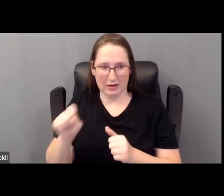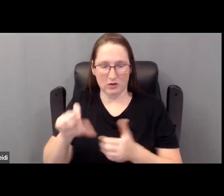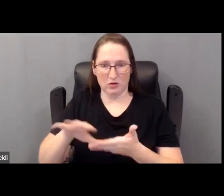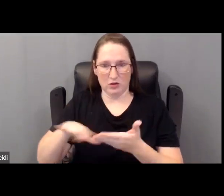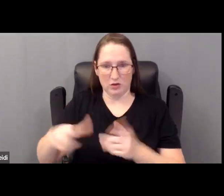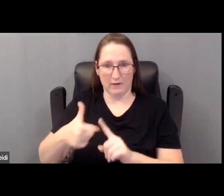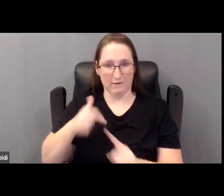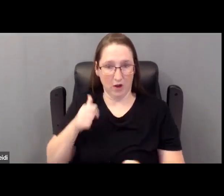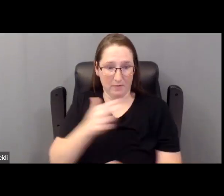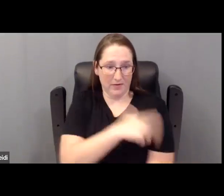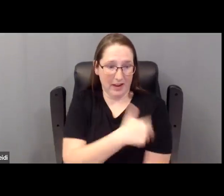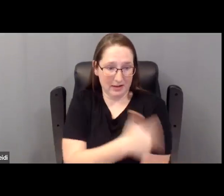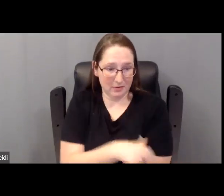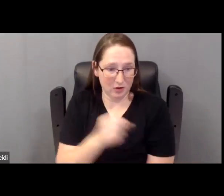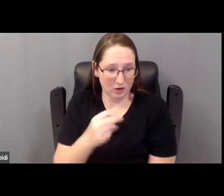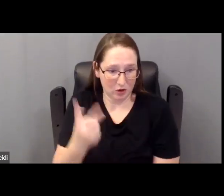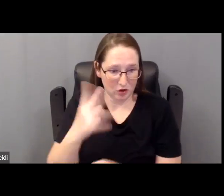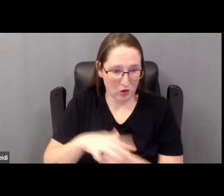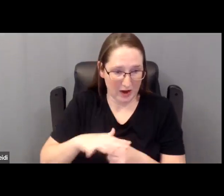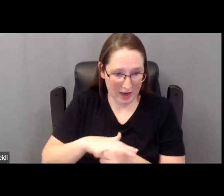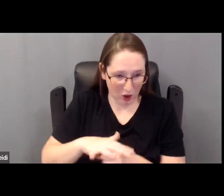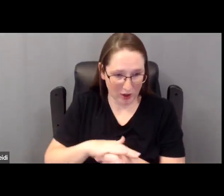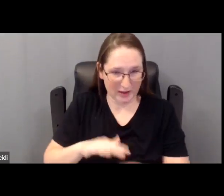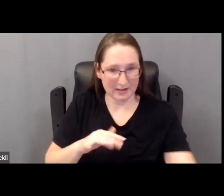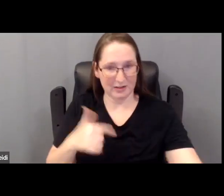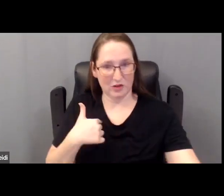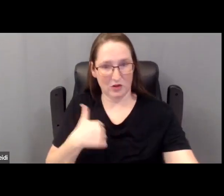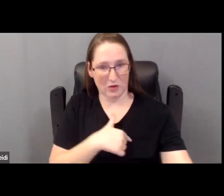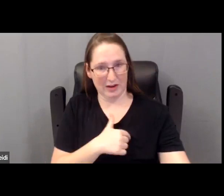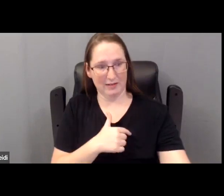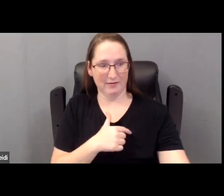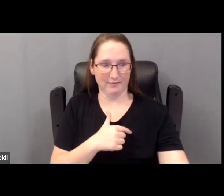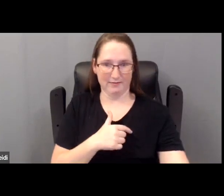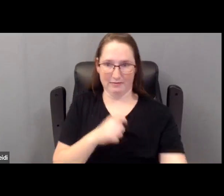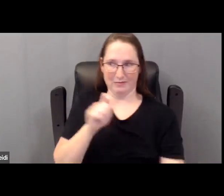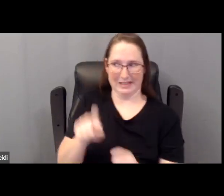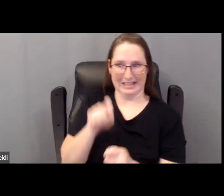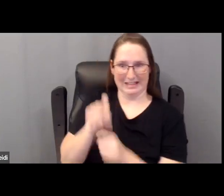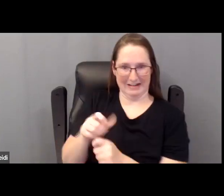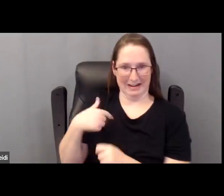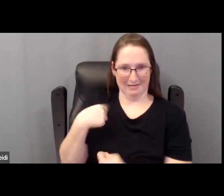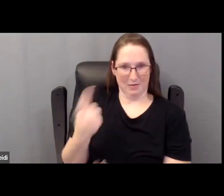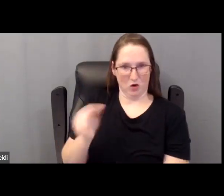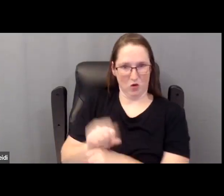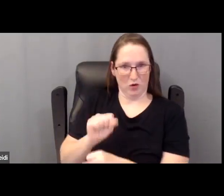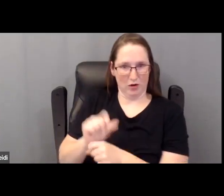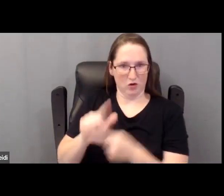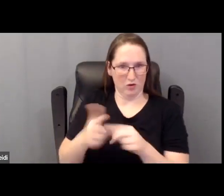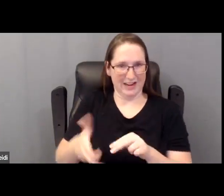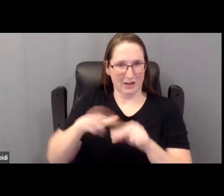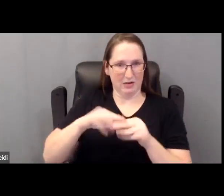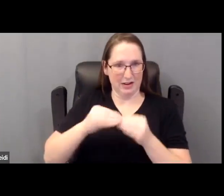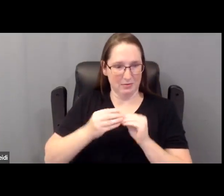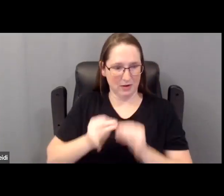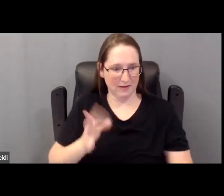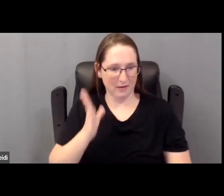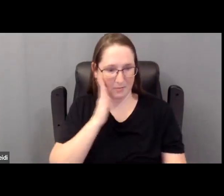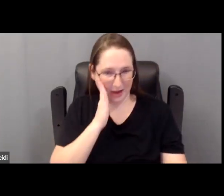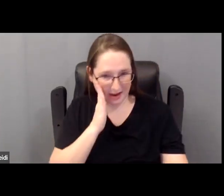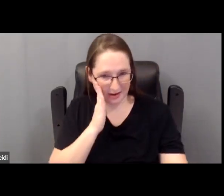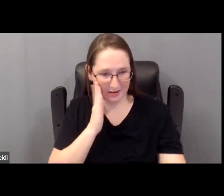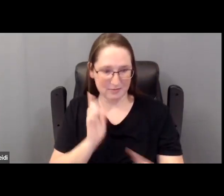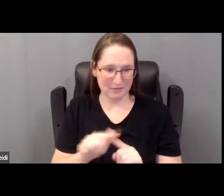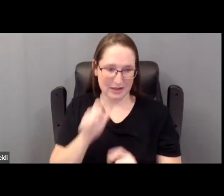hospitals. So those are two areas where we've specifically have been working to increase the number of beds, but certainly